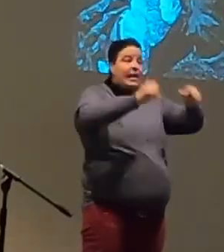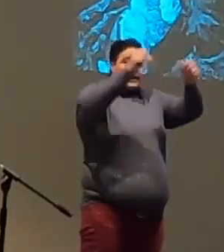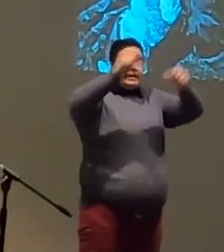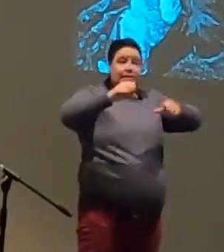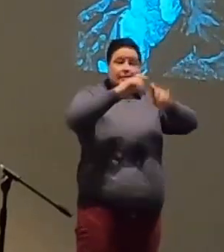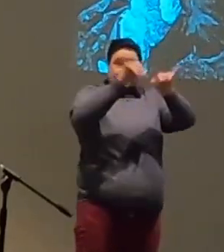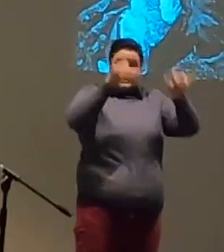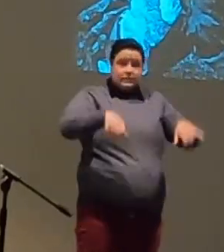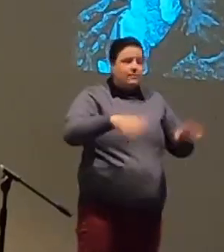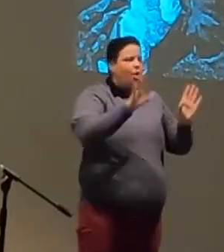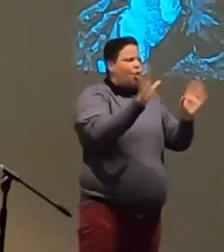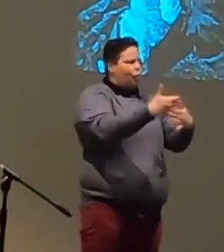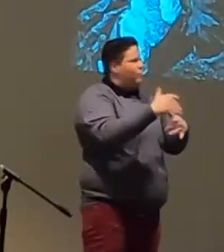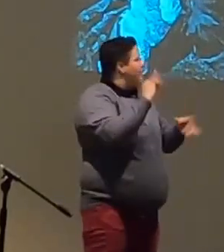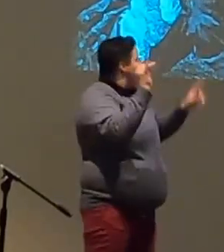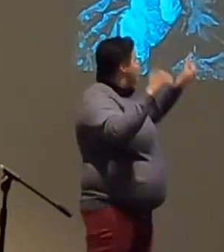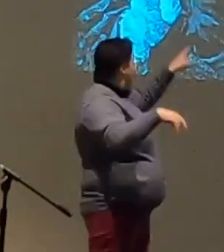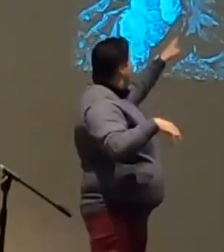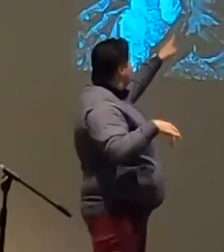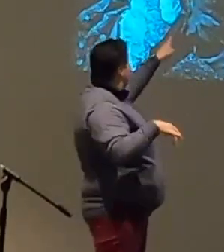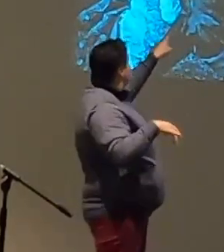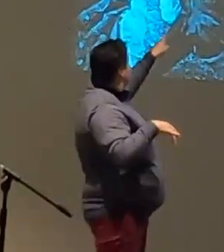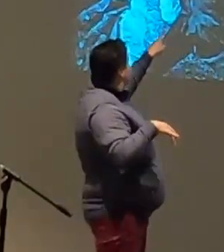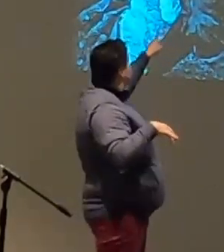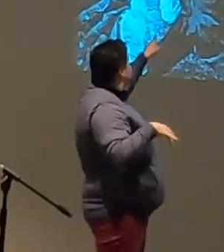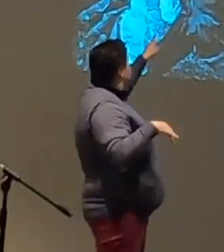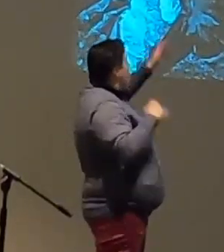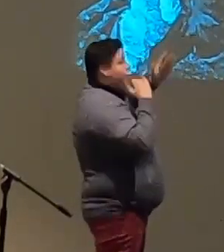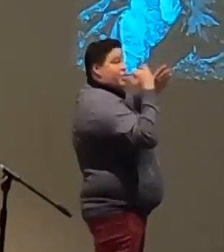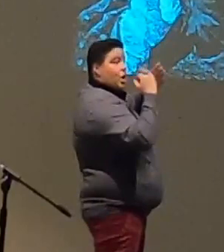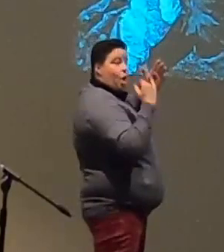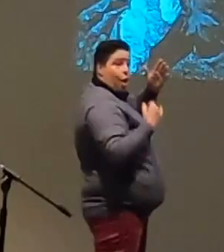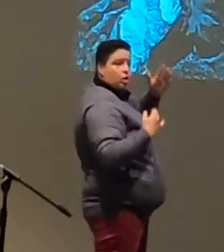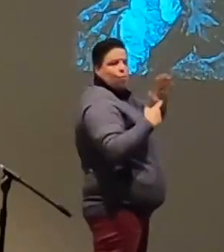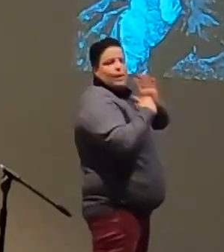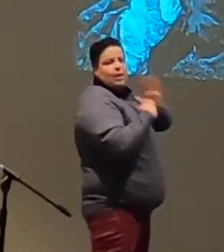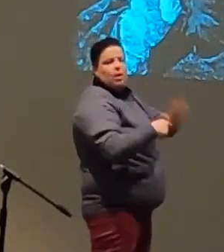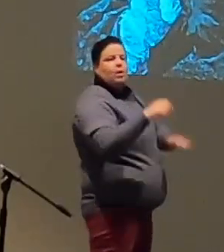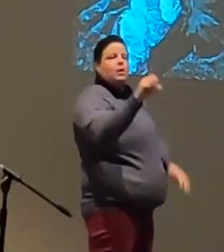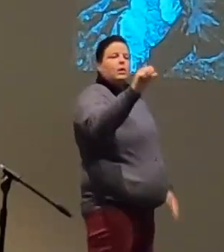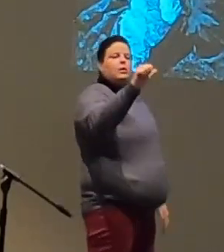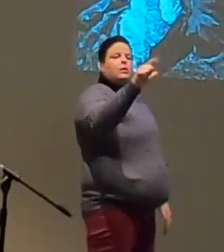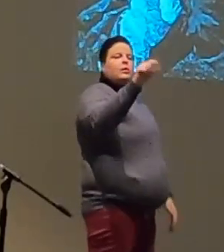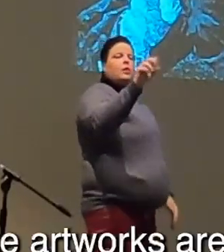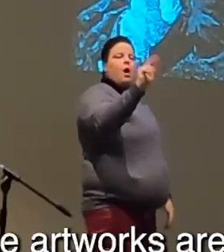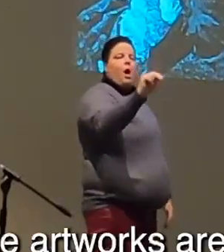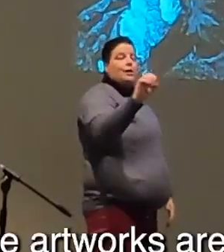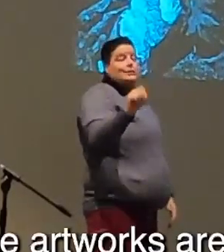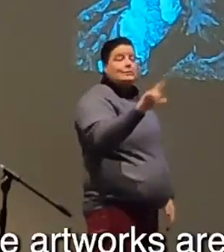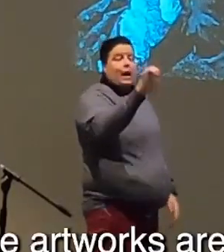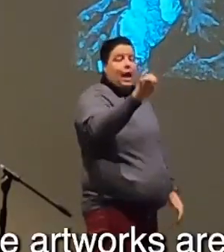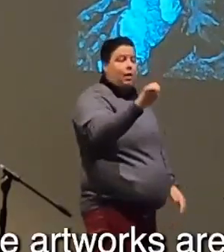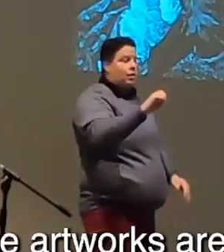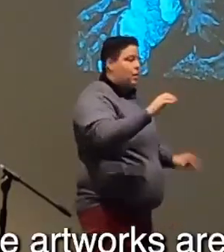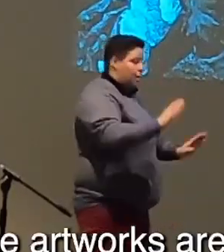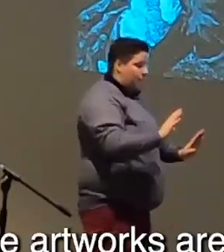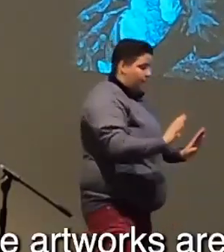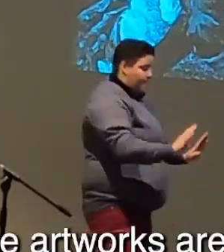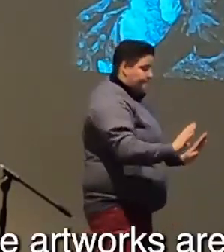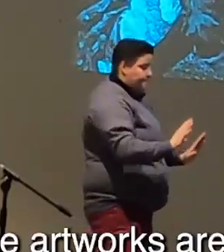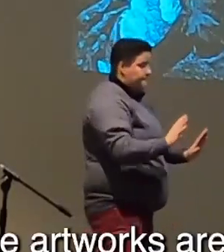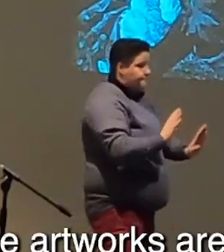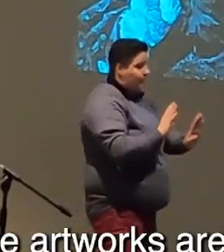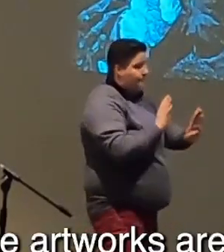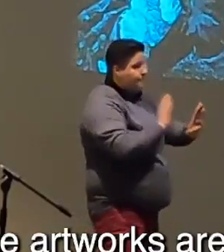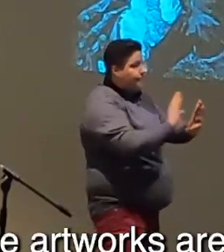their rooms are kind of like what you see on the screen here, where the artwork, we call this salon style. The artworks are all hung on